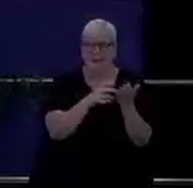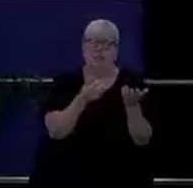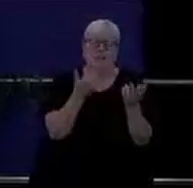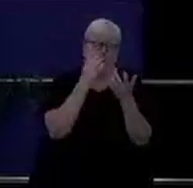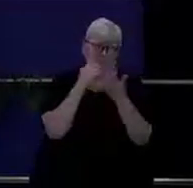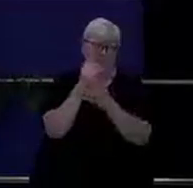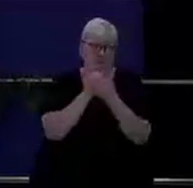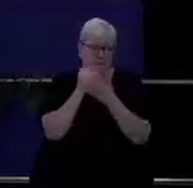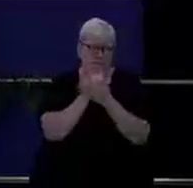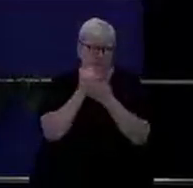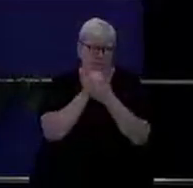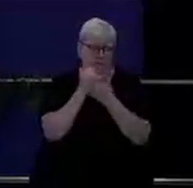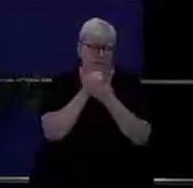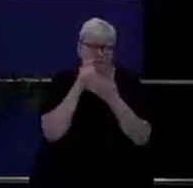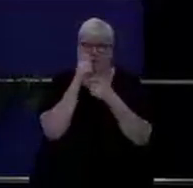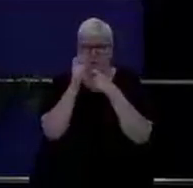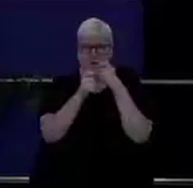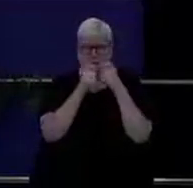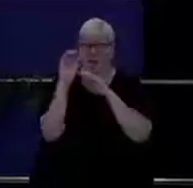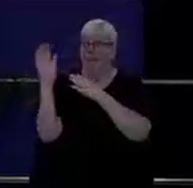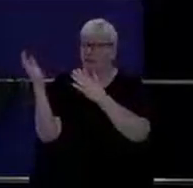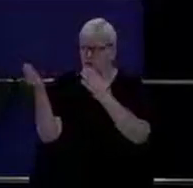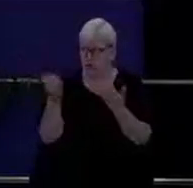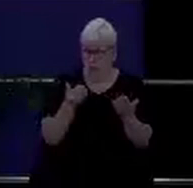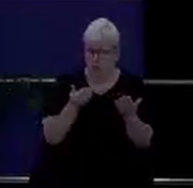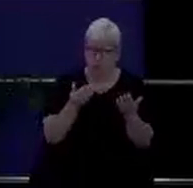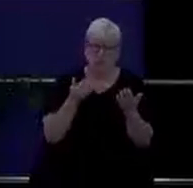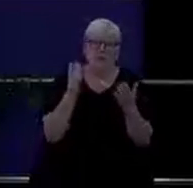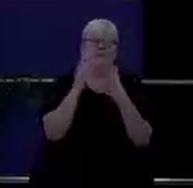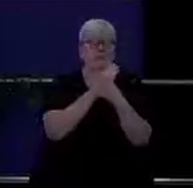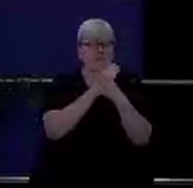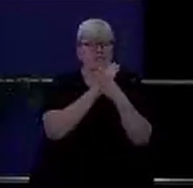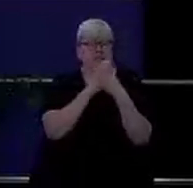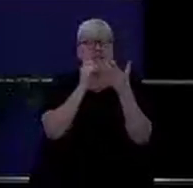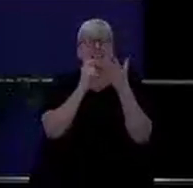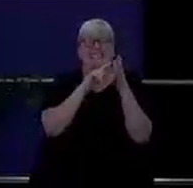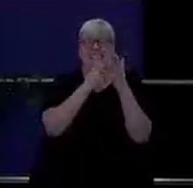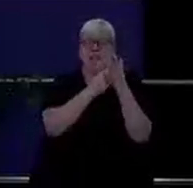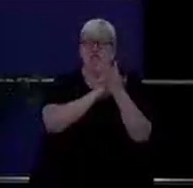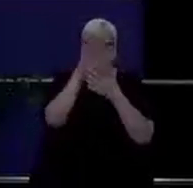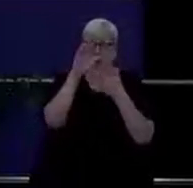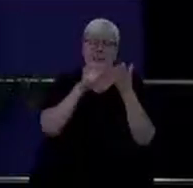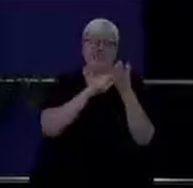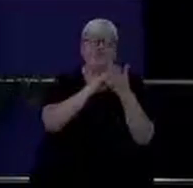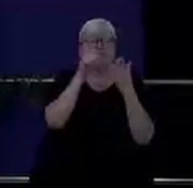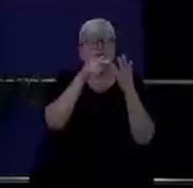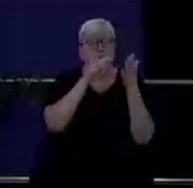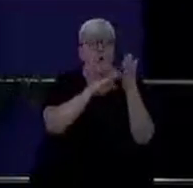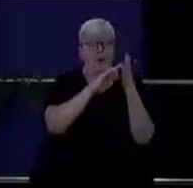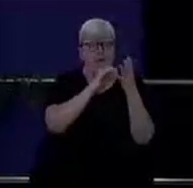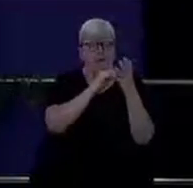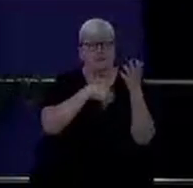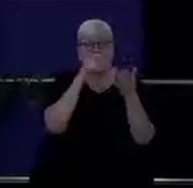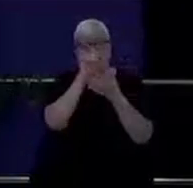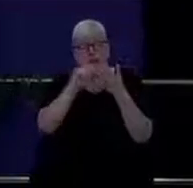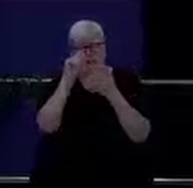doing. Just by word of introduction, so firstly, to introduce Sarah Thomas, who is a writer and